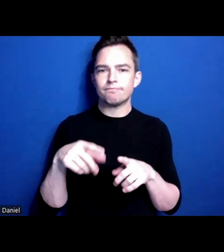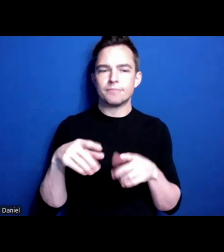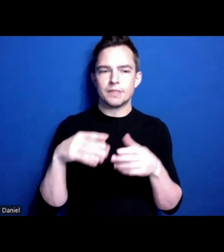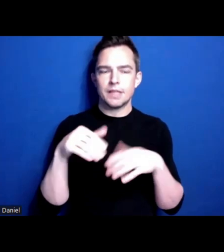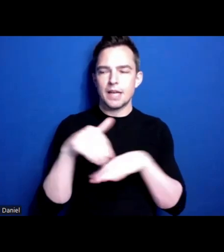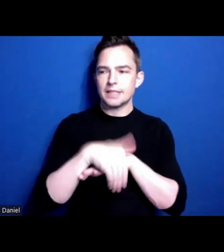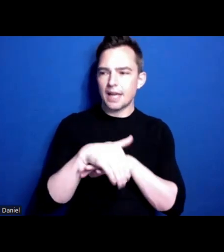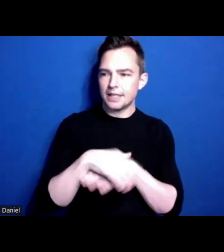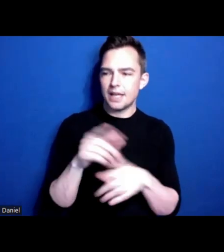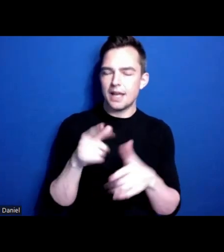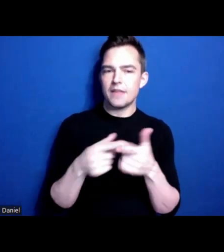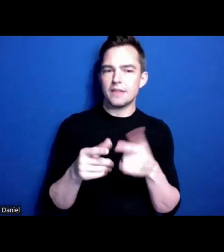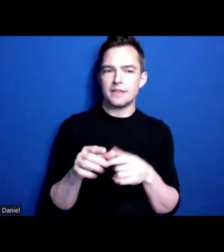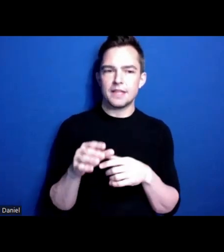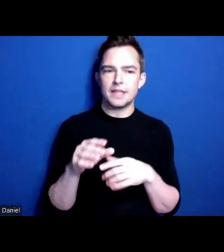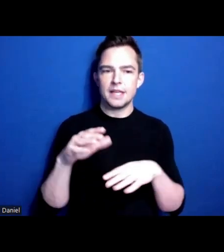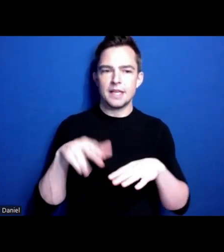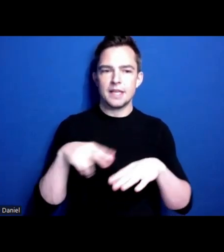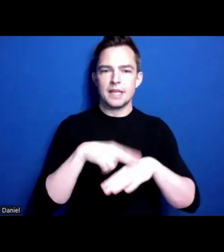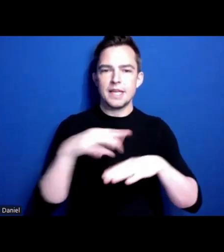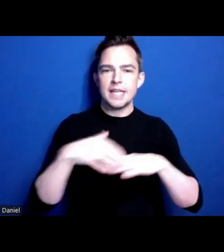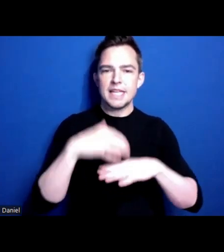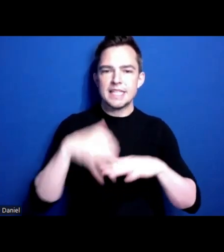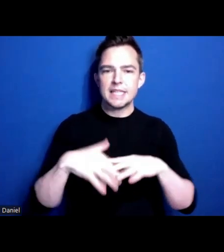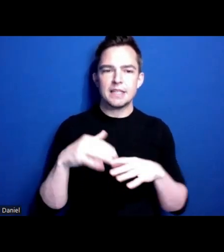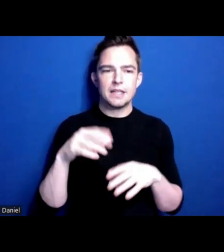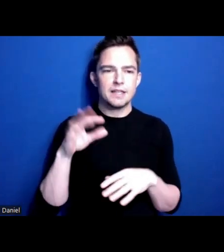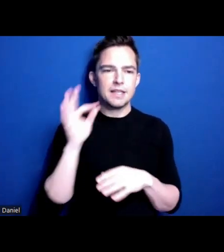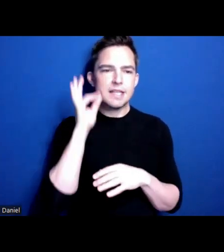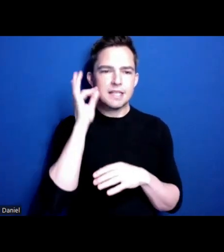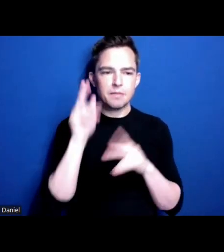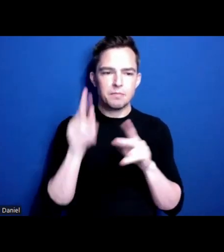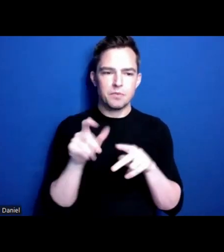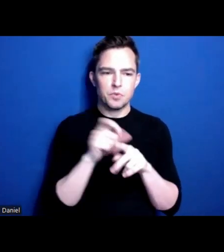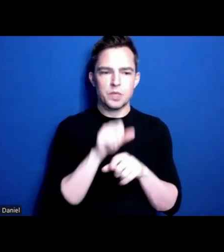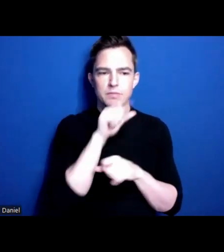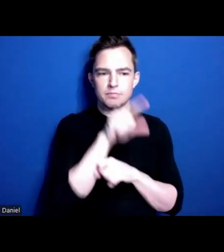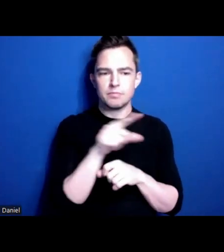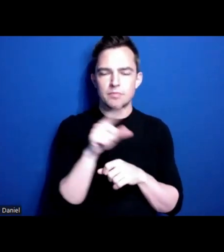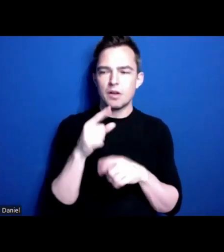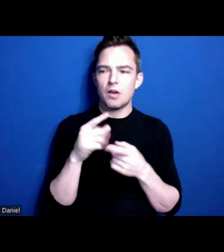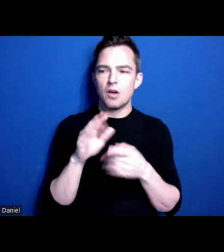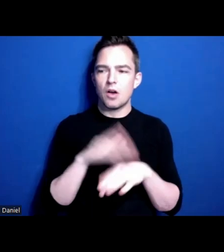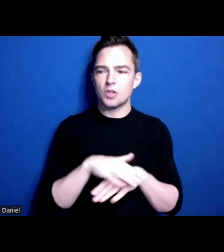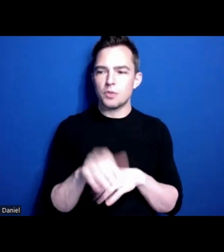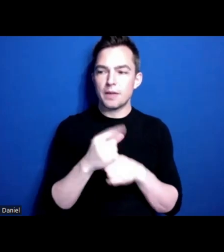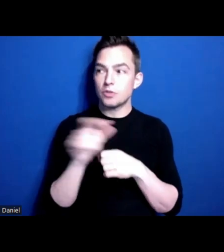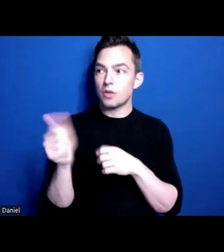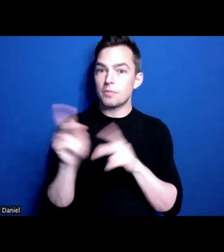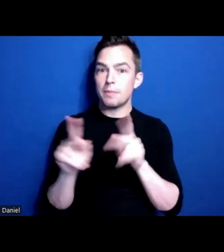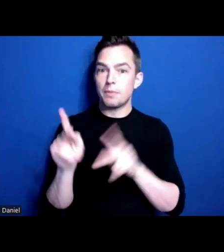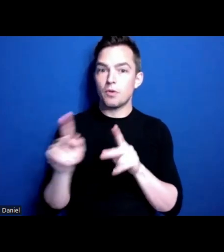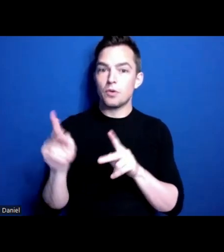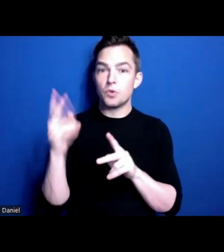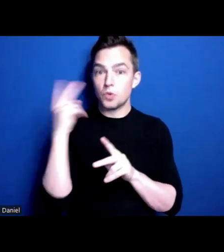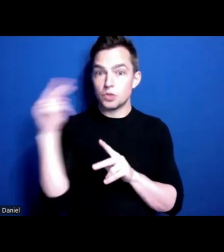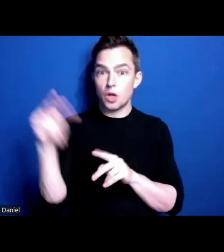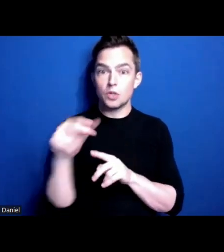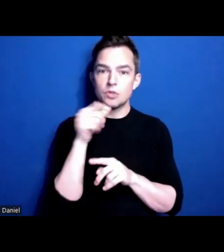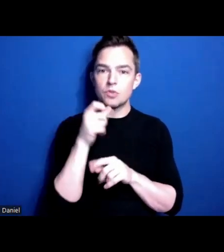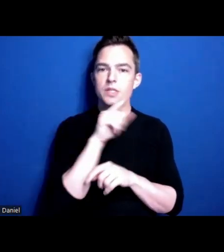wouldn't see you, and you had to make sure people who'd tell on you didn't see you either, continues